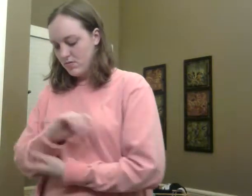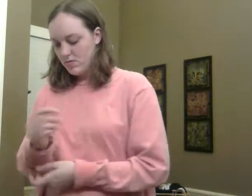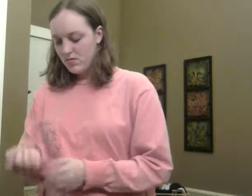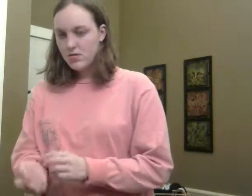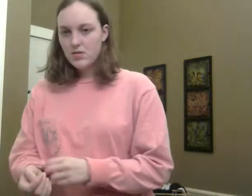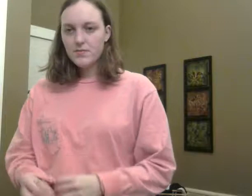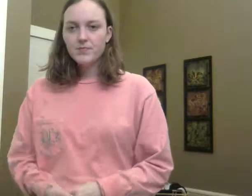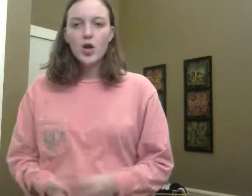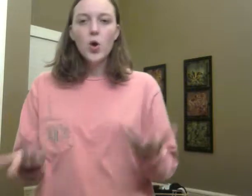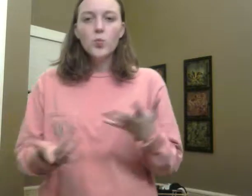we here to learn?